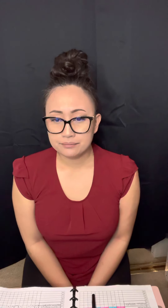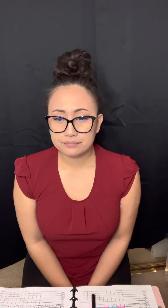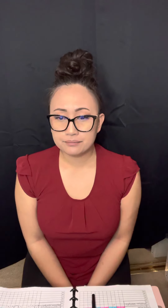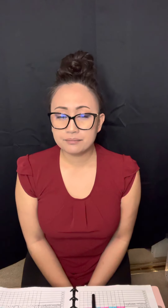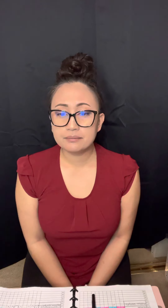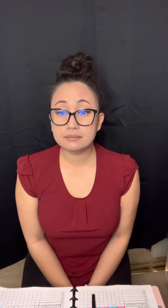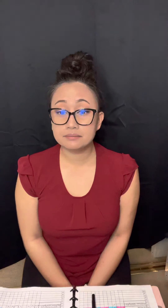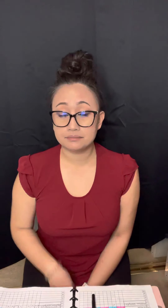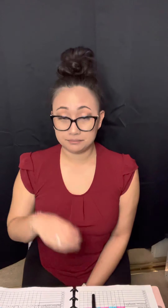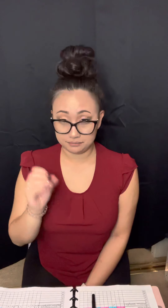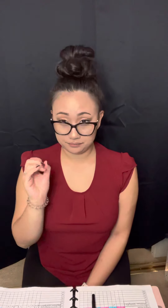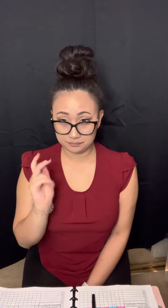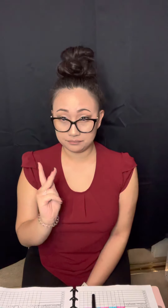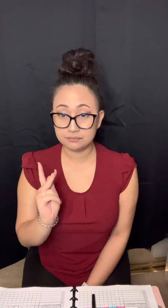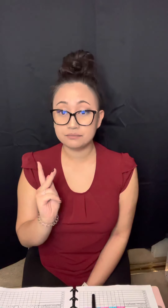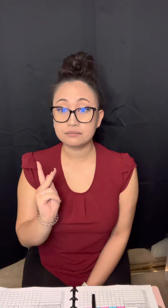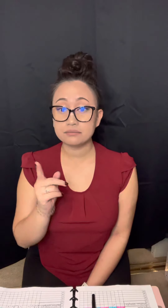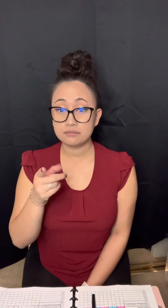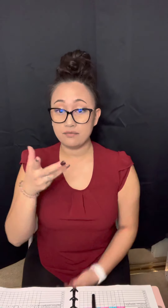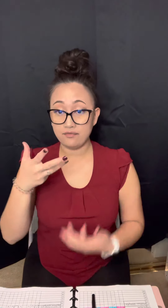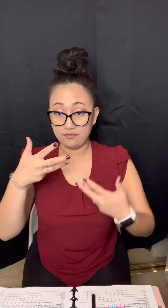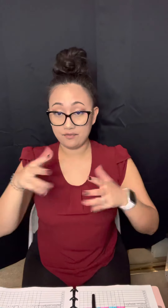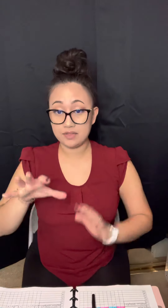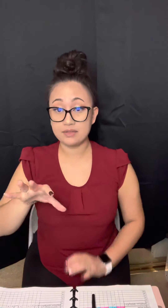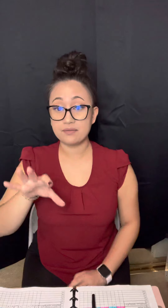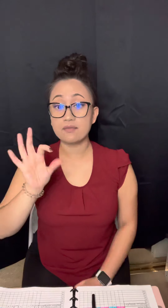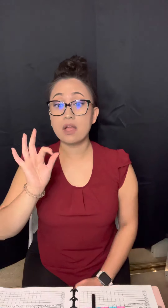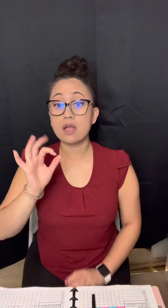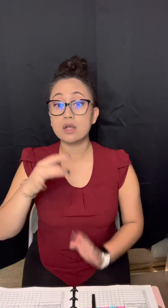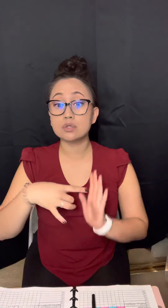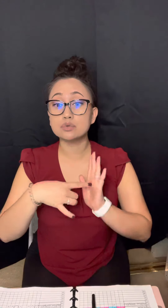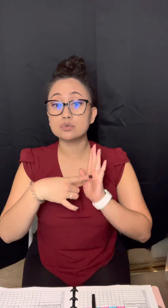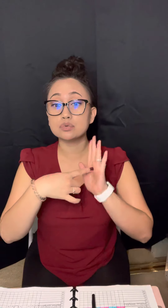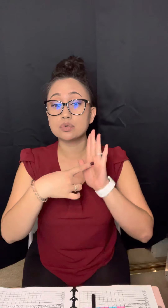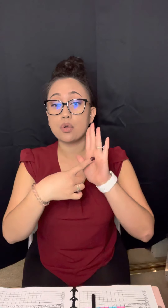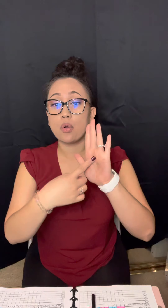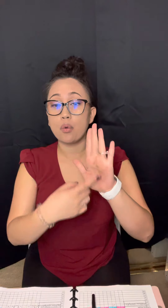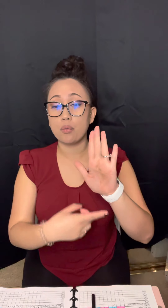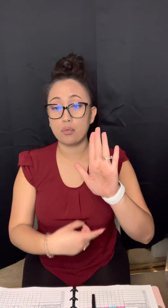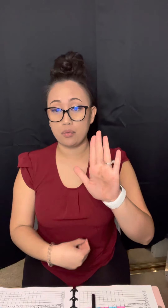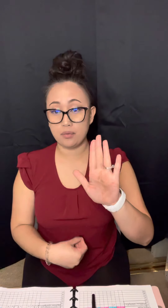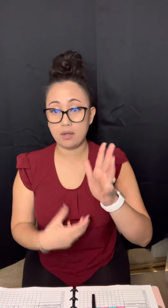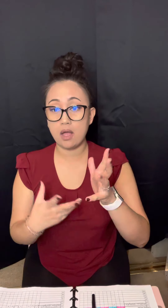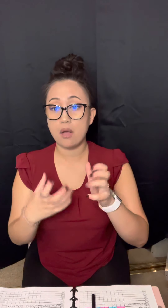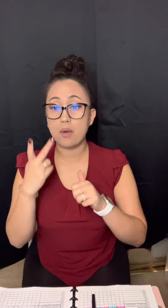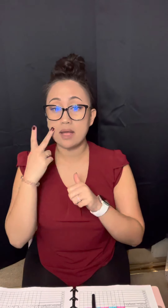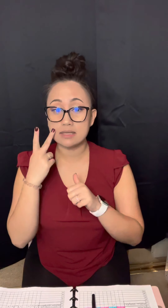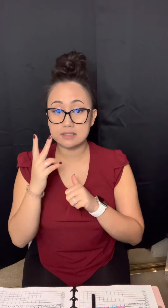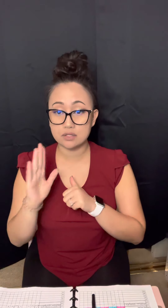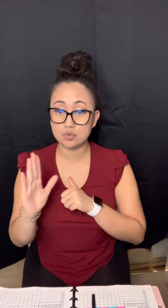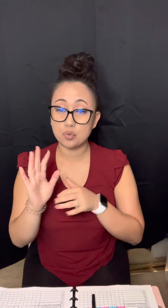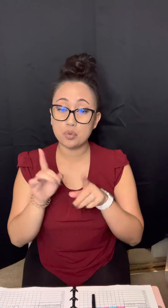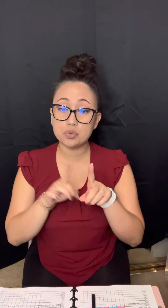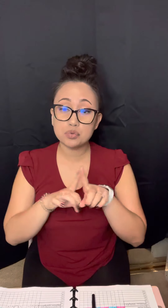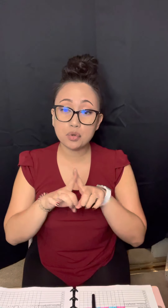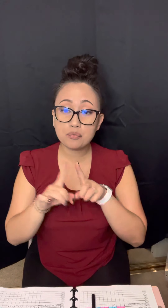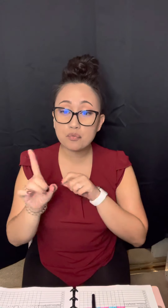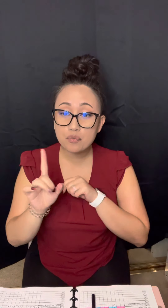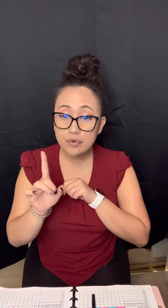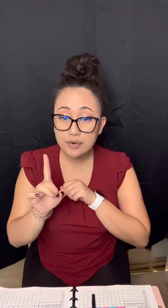All right. Once you found it, show it to me. I want to see where you put the star. Thank you, Bella. Thank